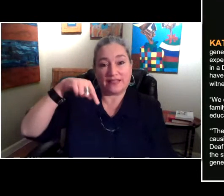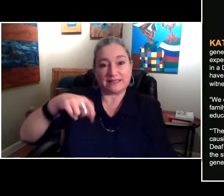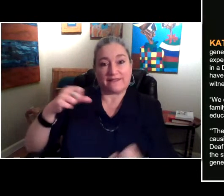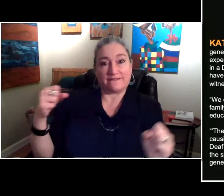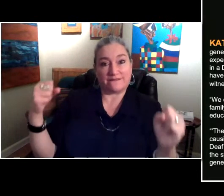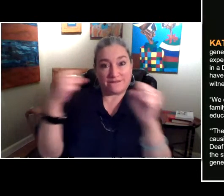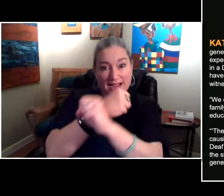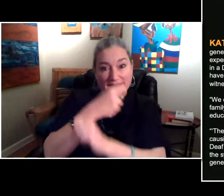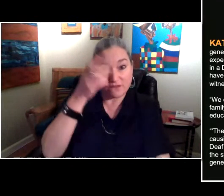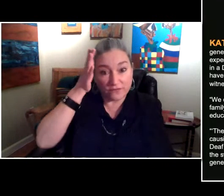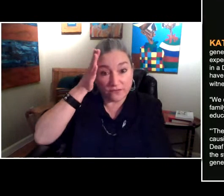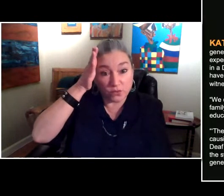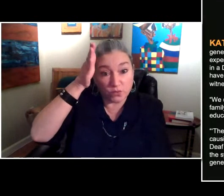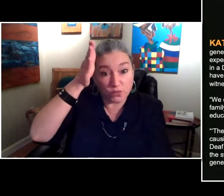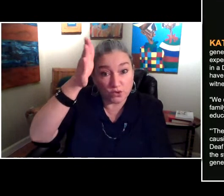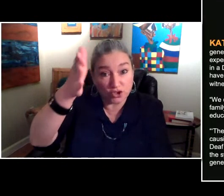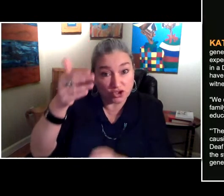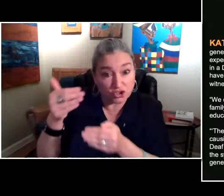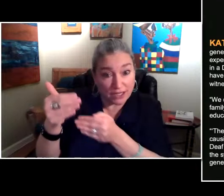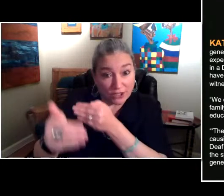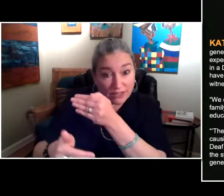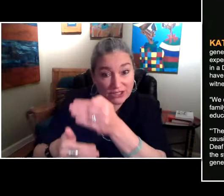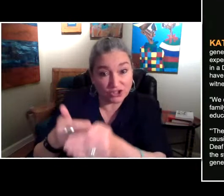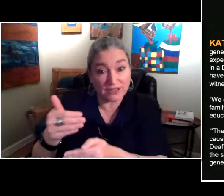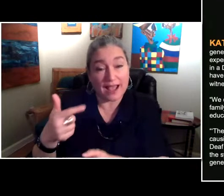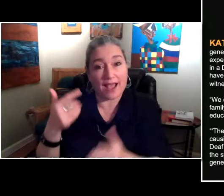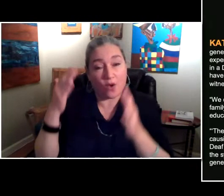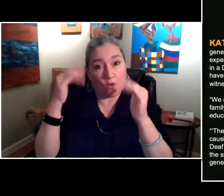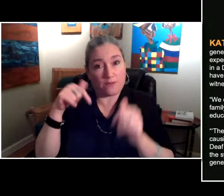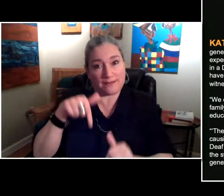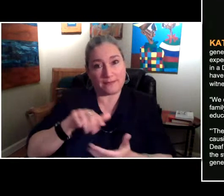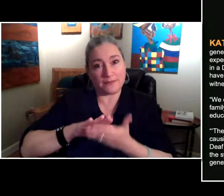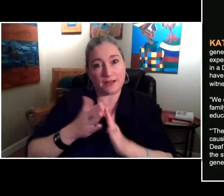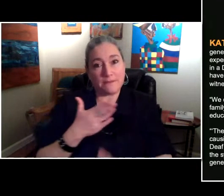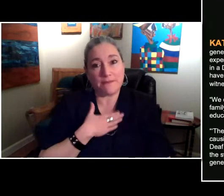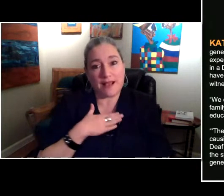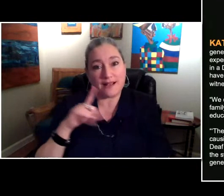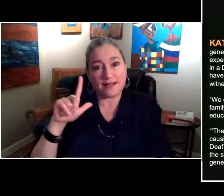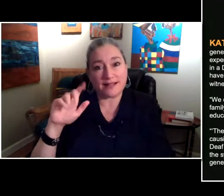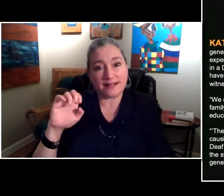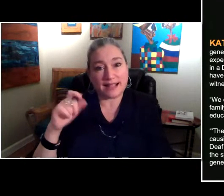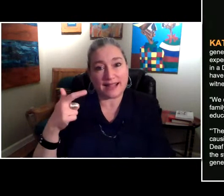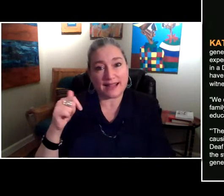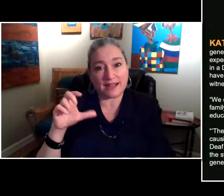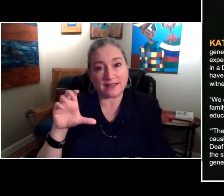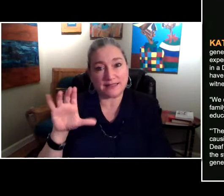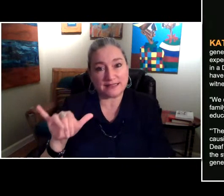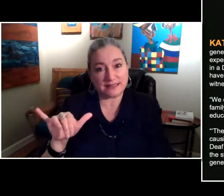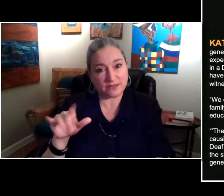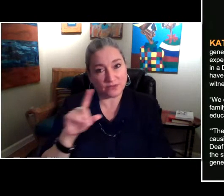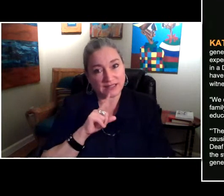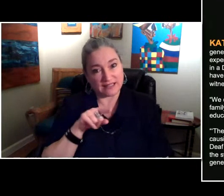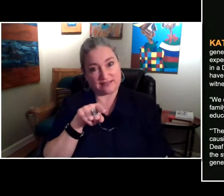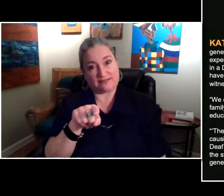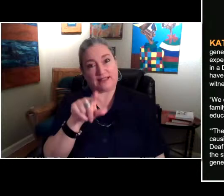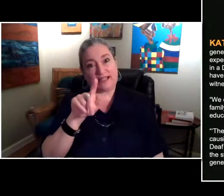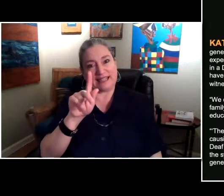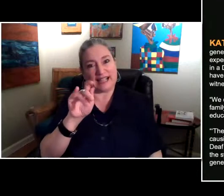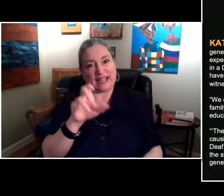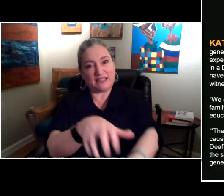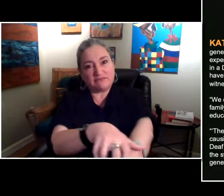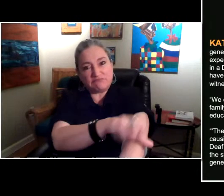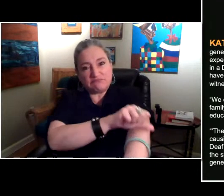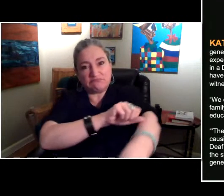the system's fault. And this fight for future generations, I hope that will be